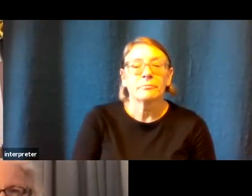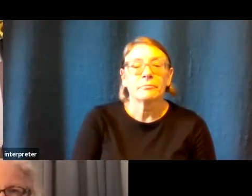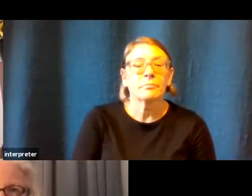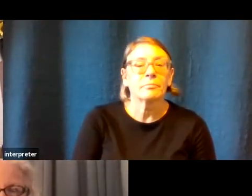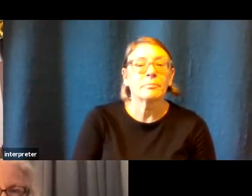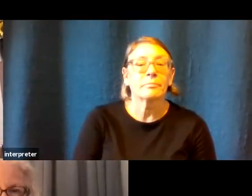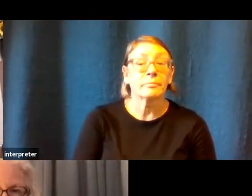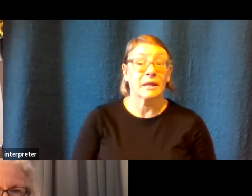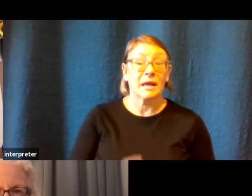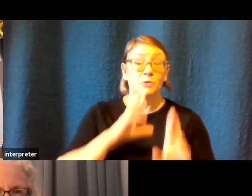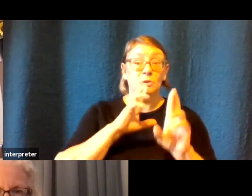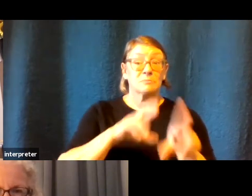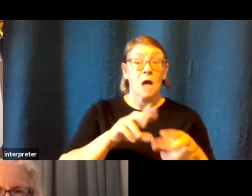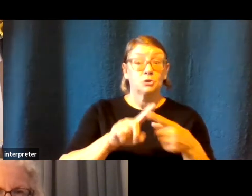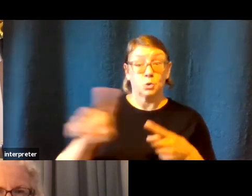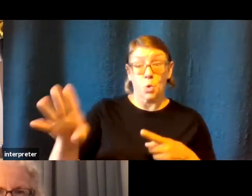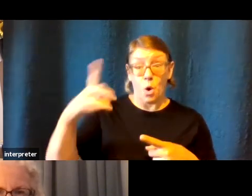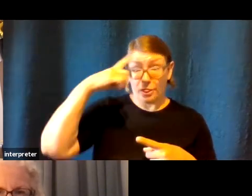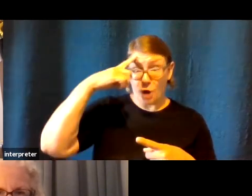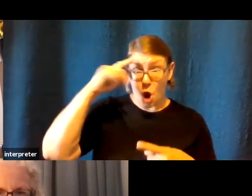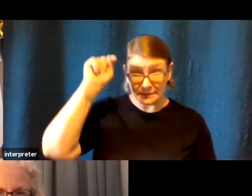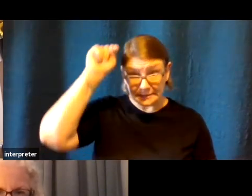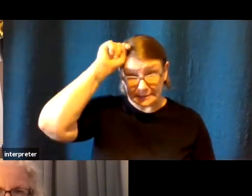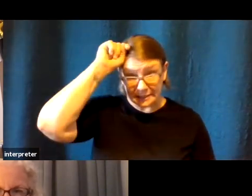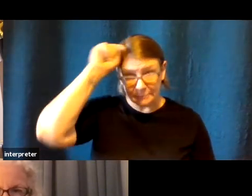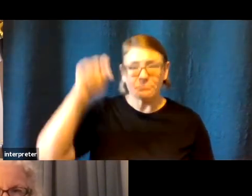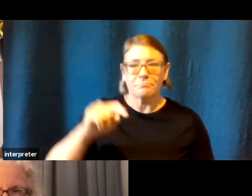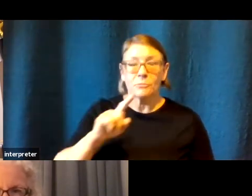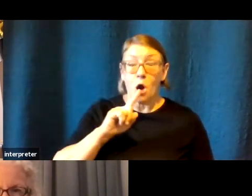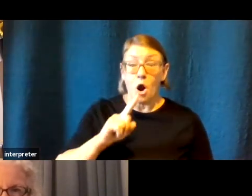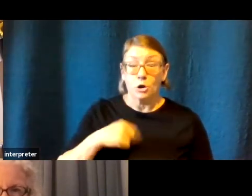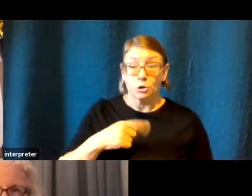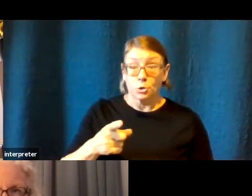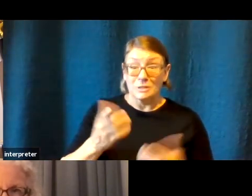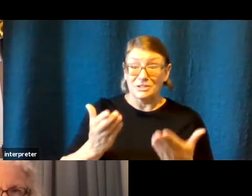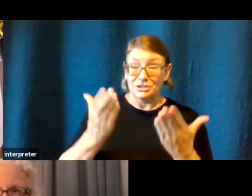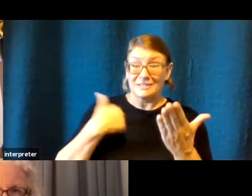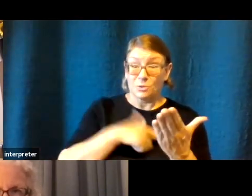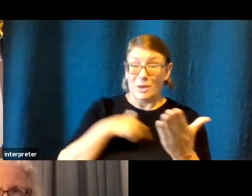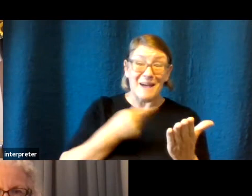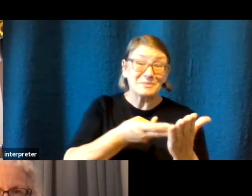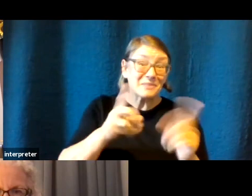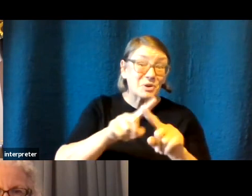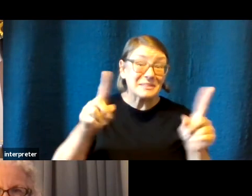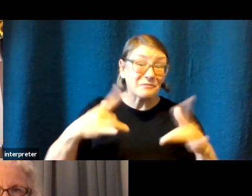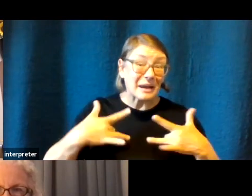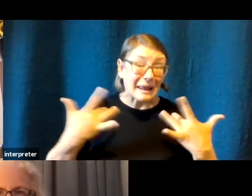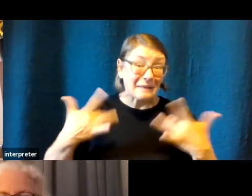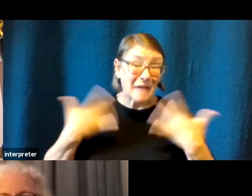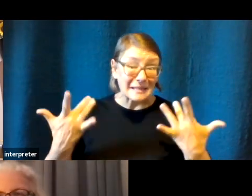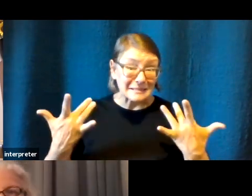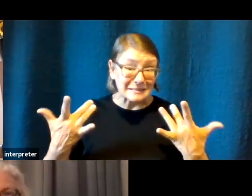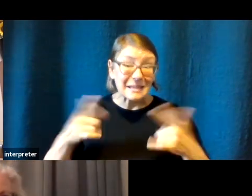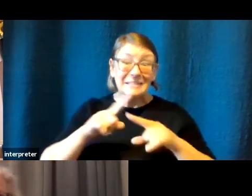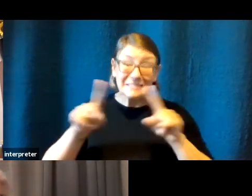In response to your thoughts, Tim, are you suggesting that we should have several different events, different